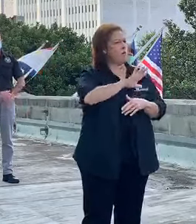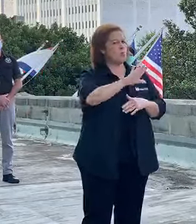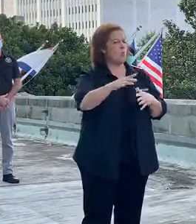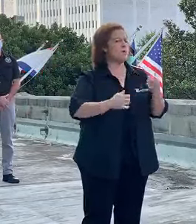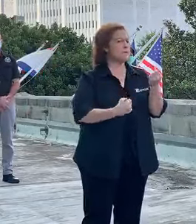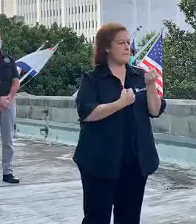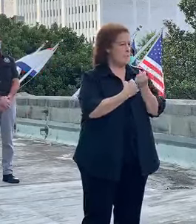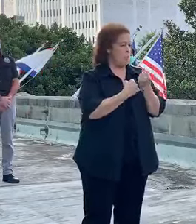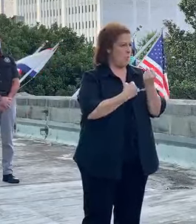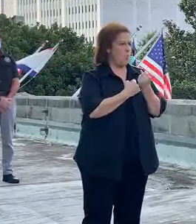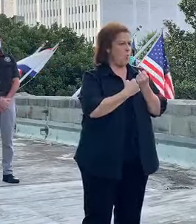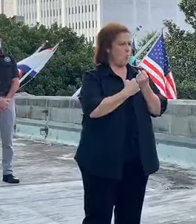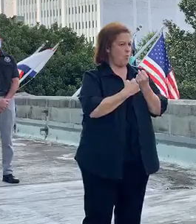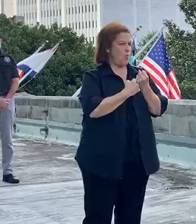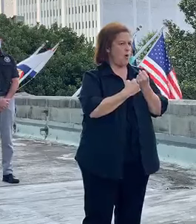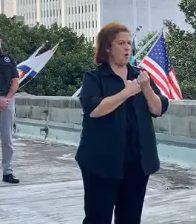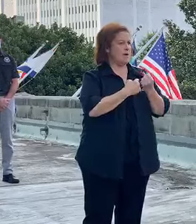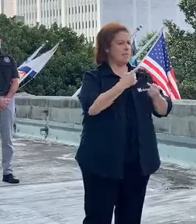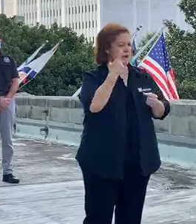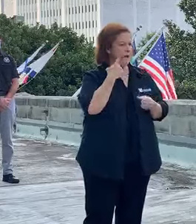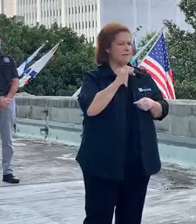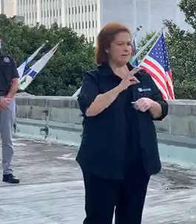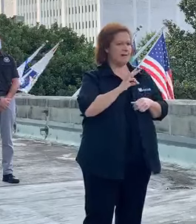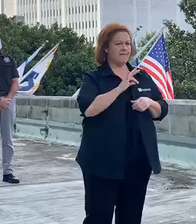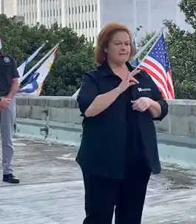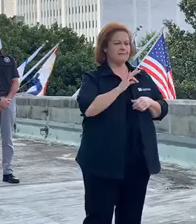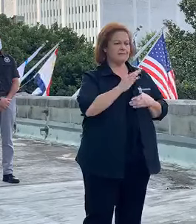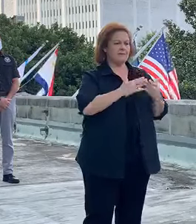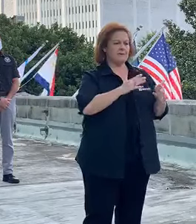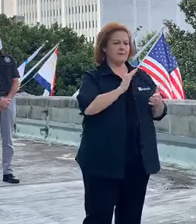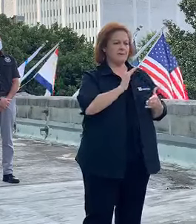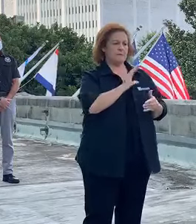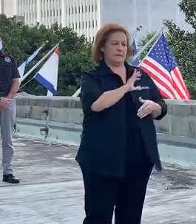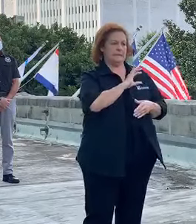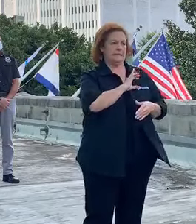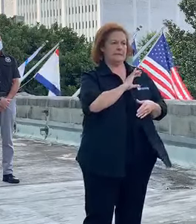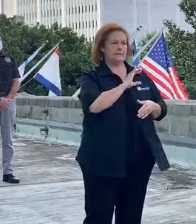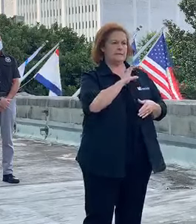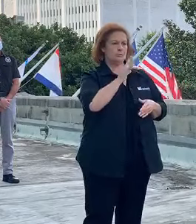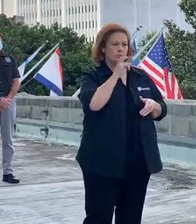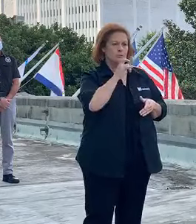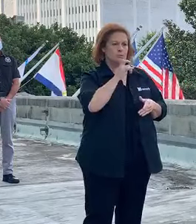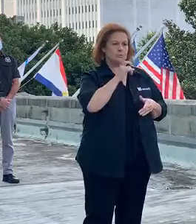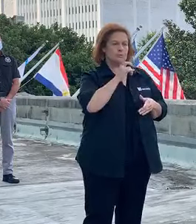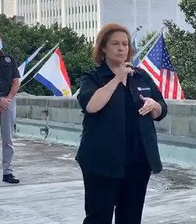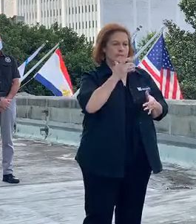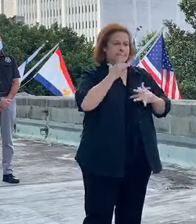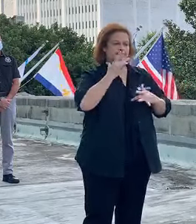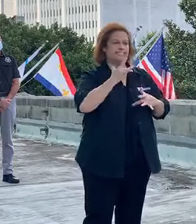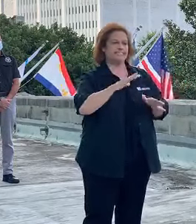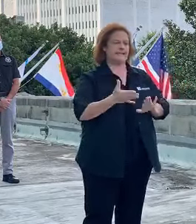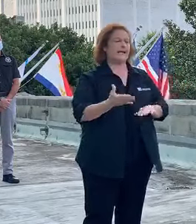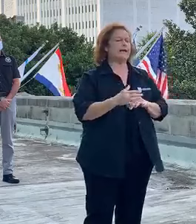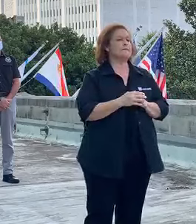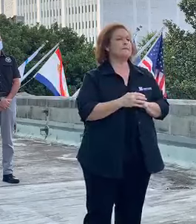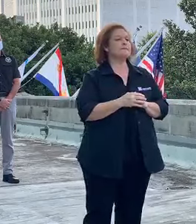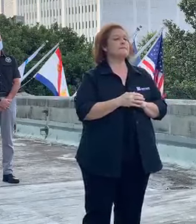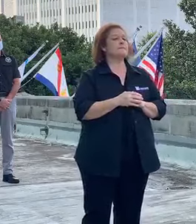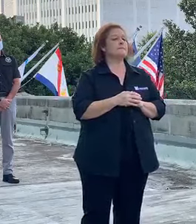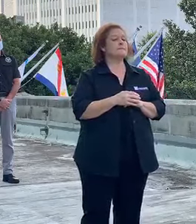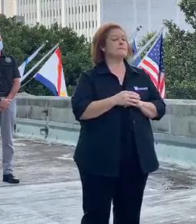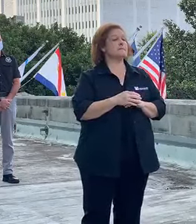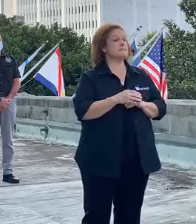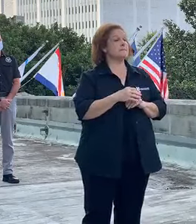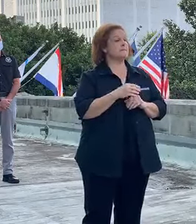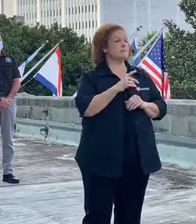support of the loss of our own fellow officers during this public health emergency. I'm proud to see,